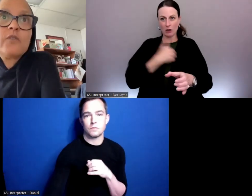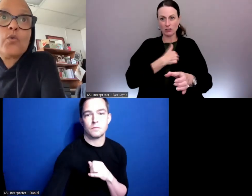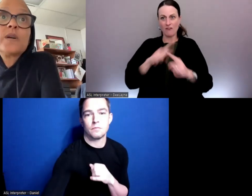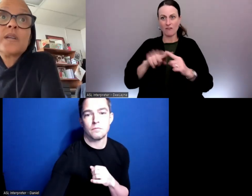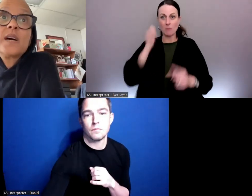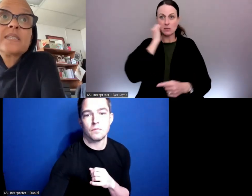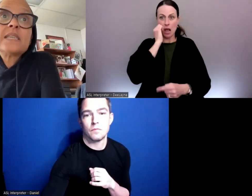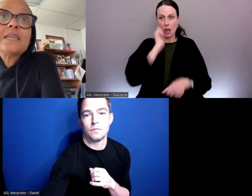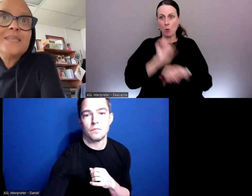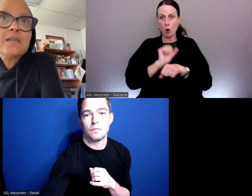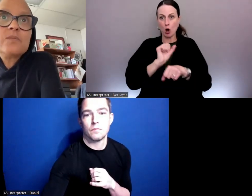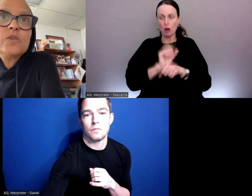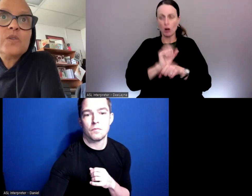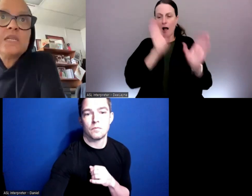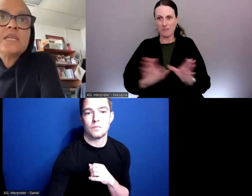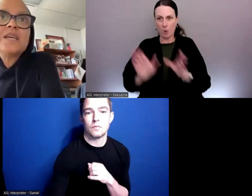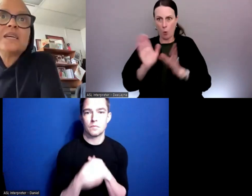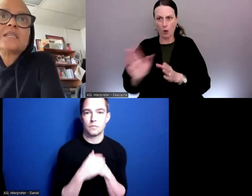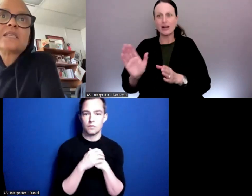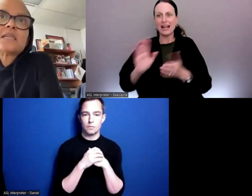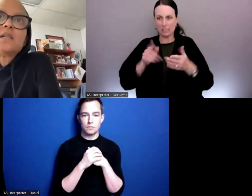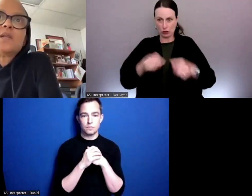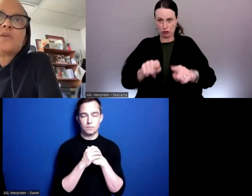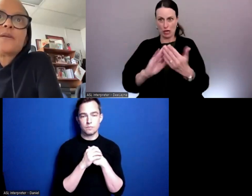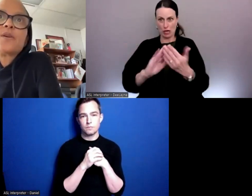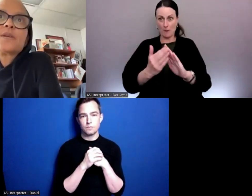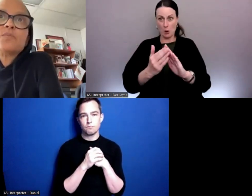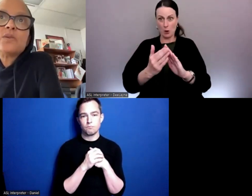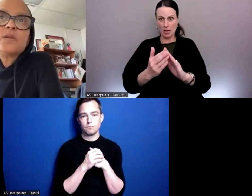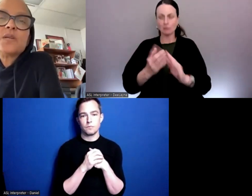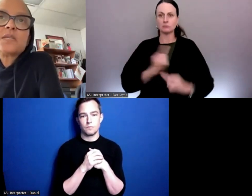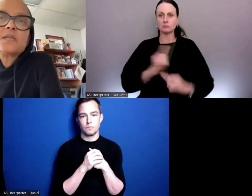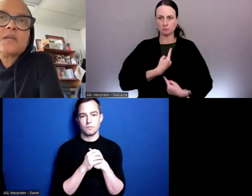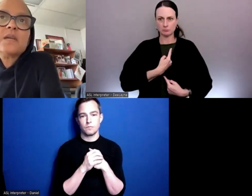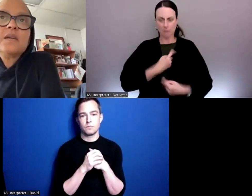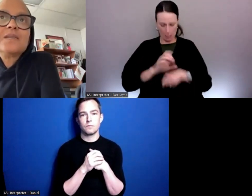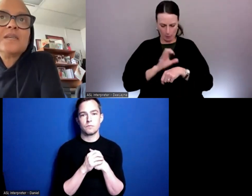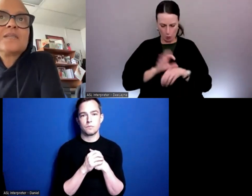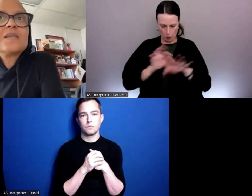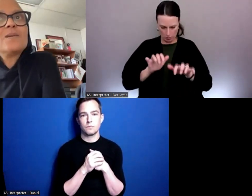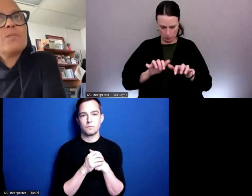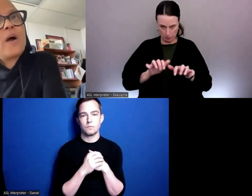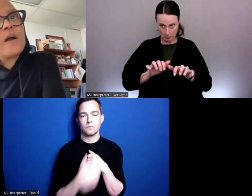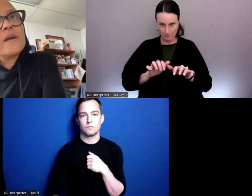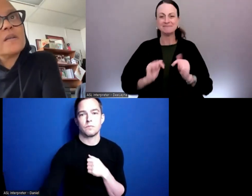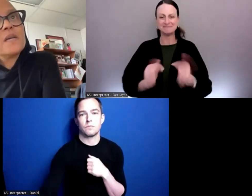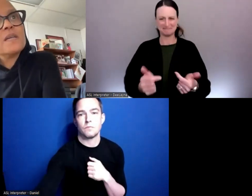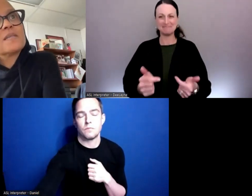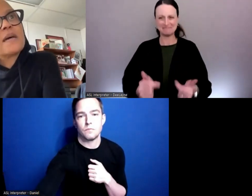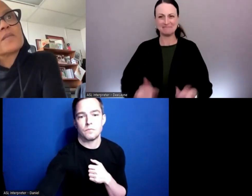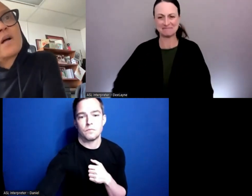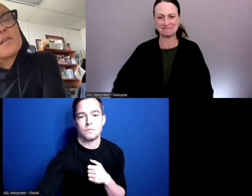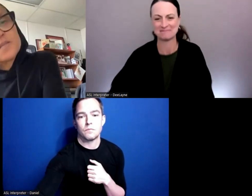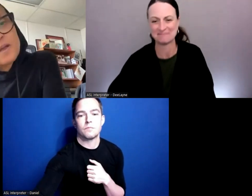work of organizing in community to sit alone at our computers. This, in part, is how scholars come